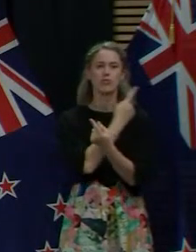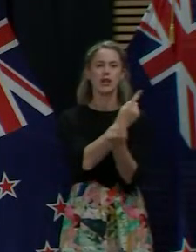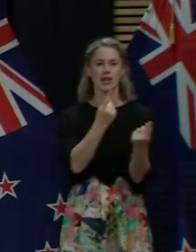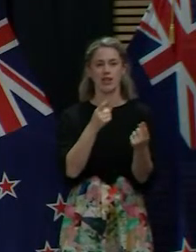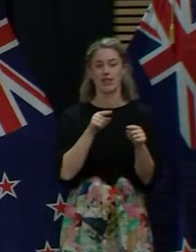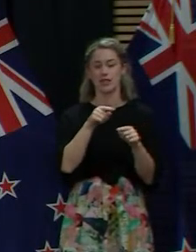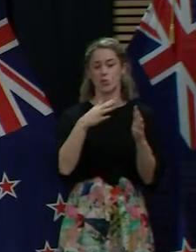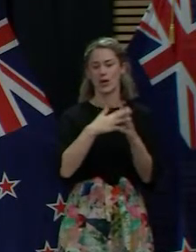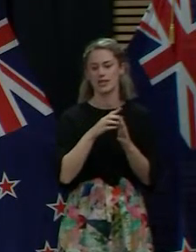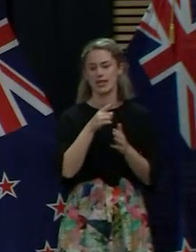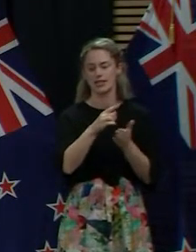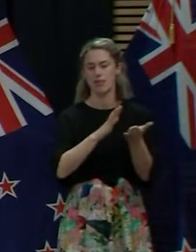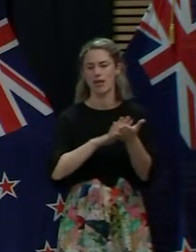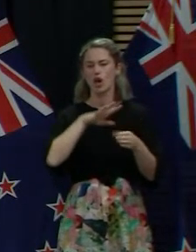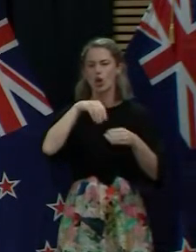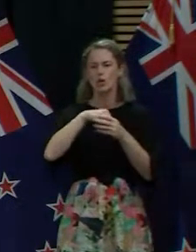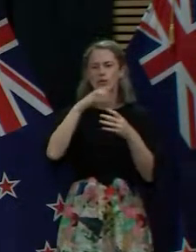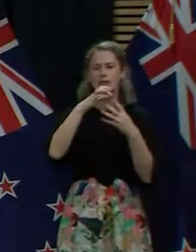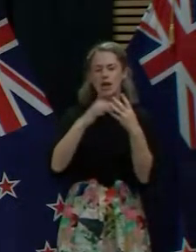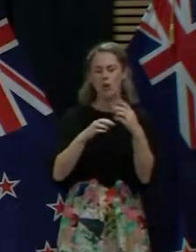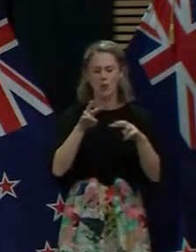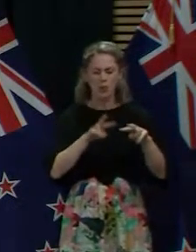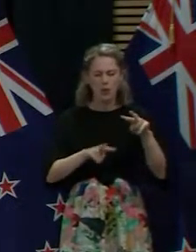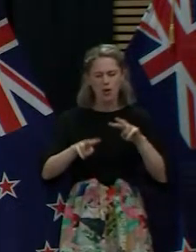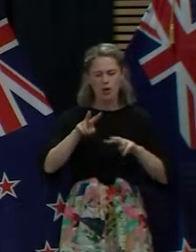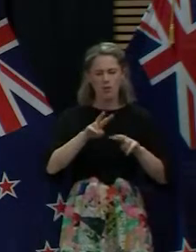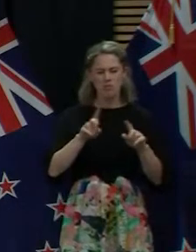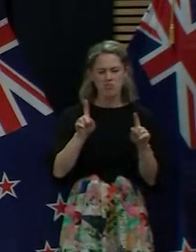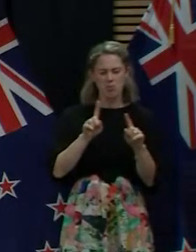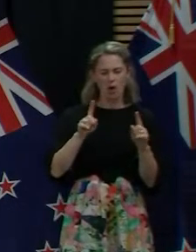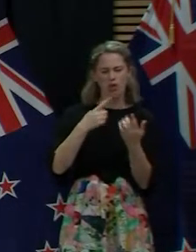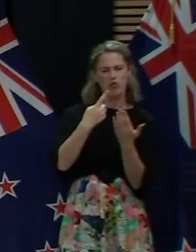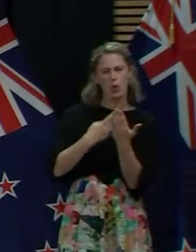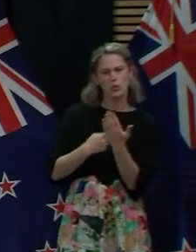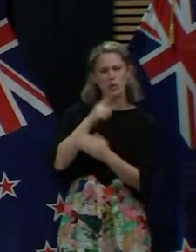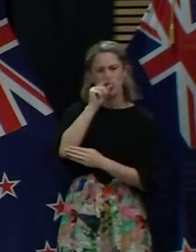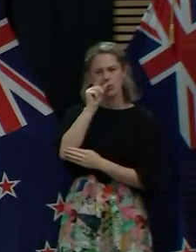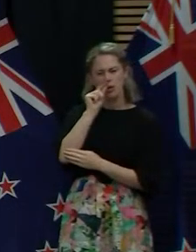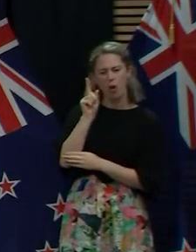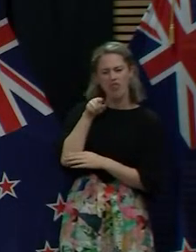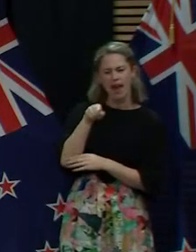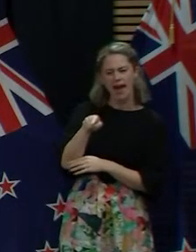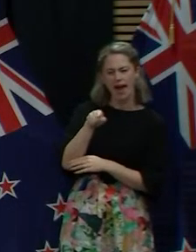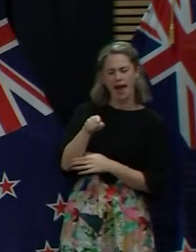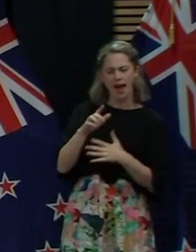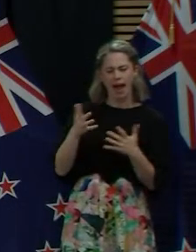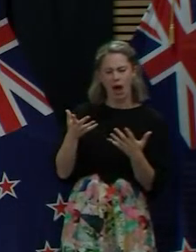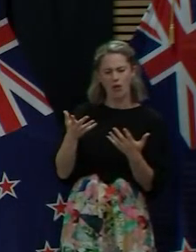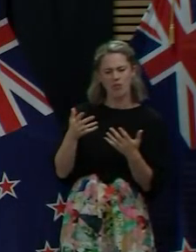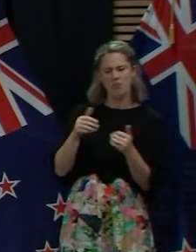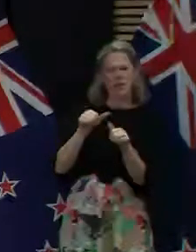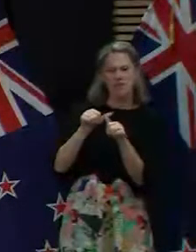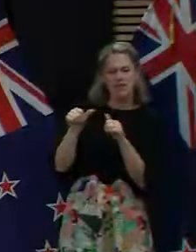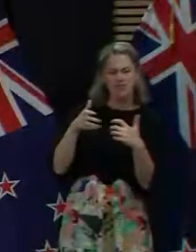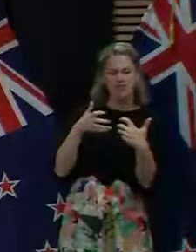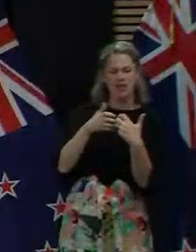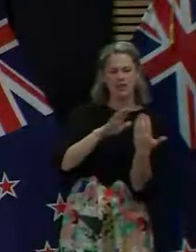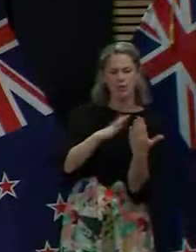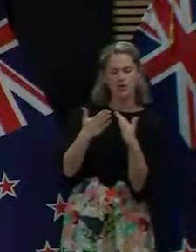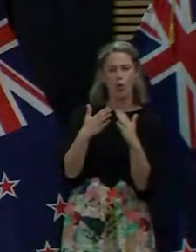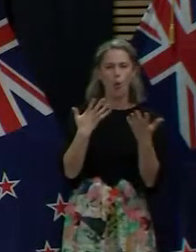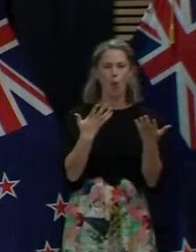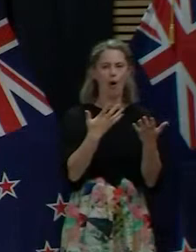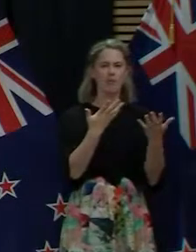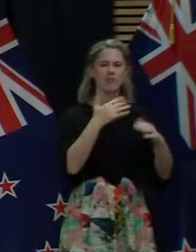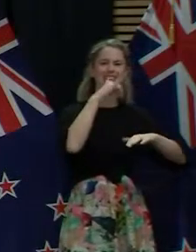and months, and these include a more detailed look at exactly what these measures might look like and how they might work best in the community and at the